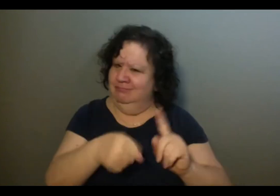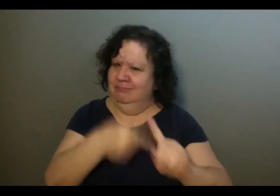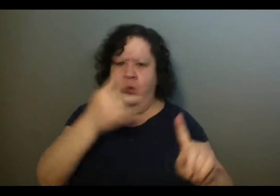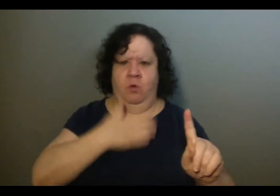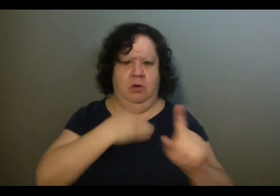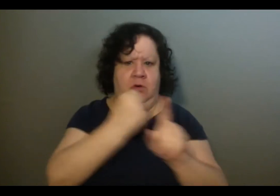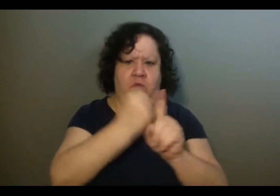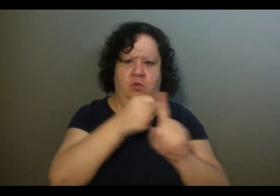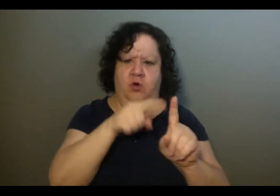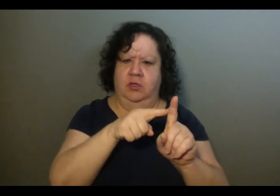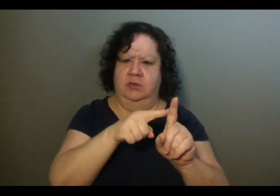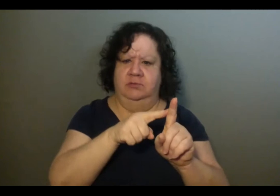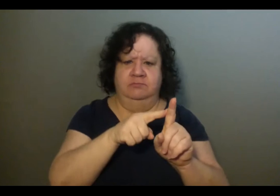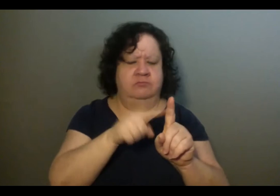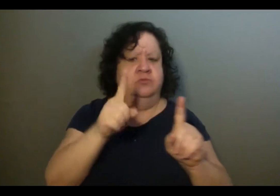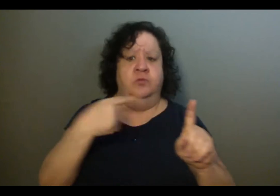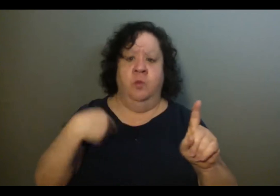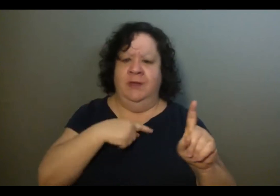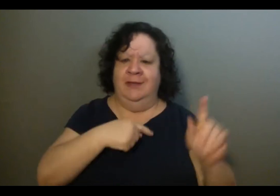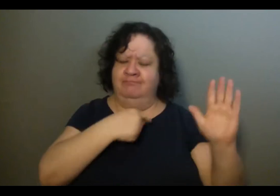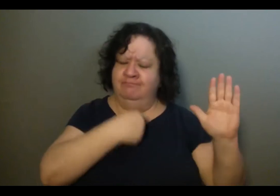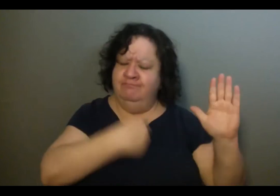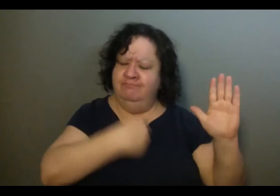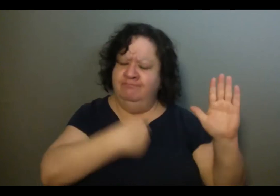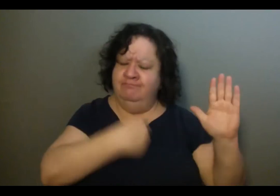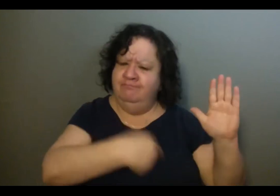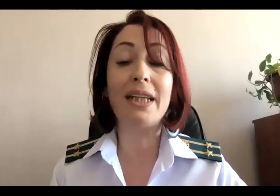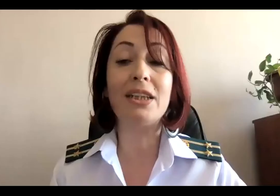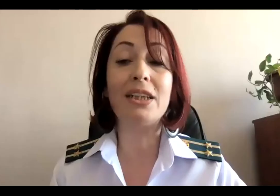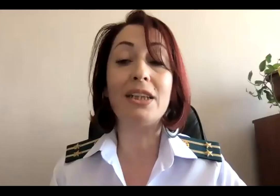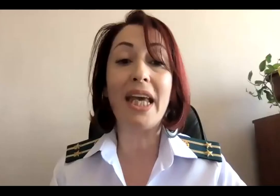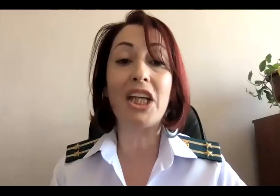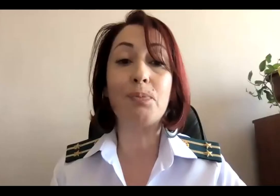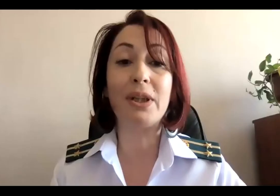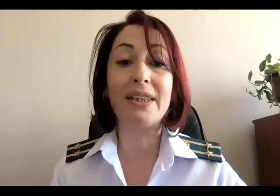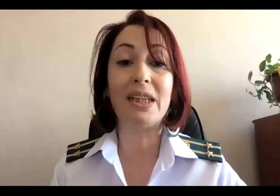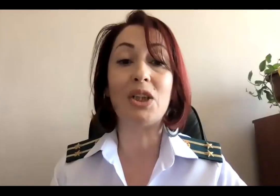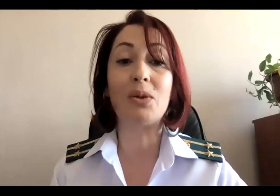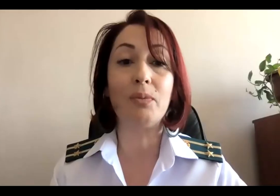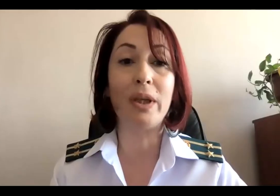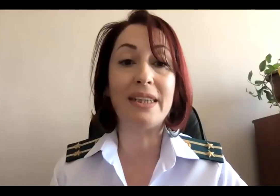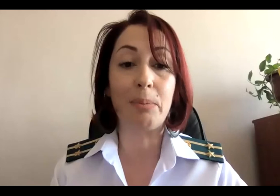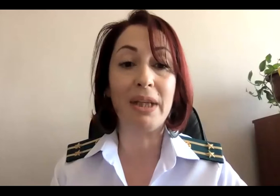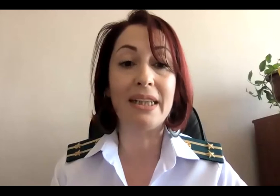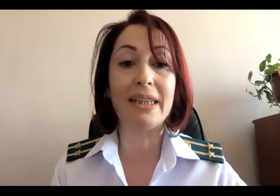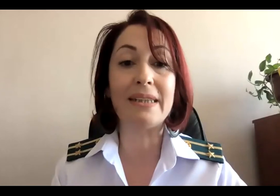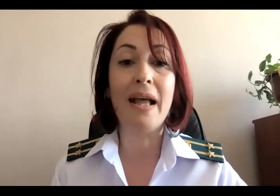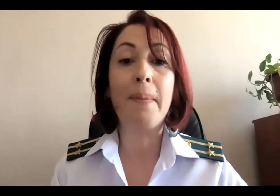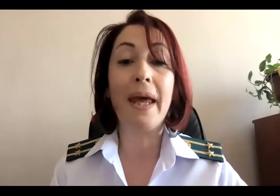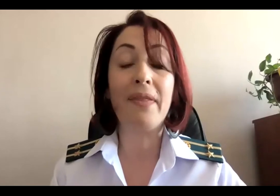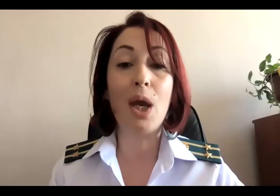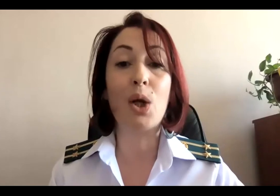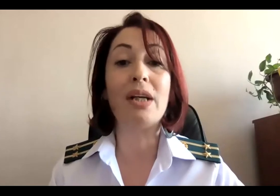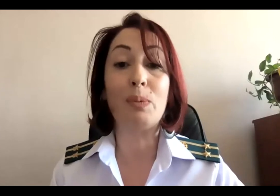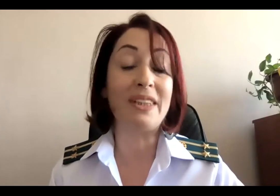key stakeholders in DRR. It encourages member states to engage persons with disabilities